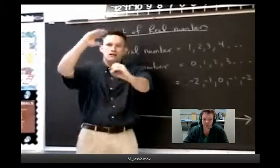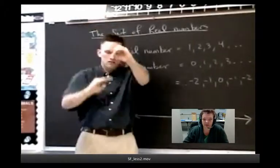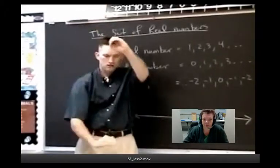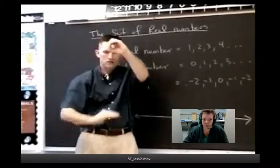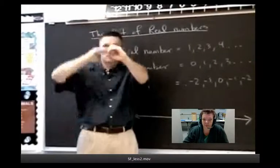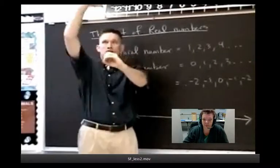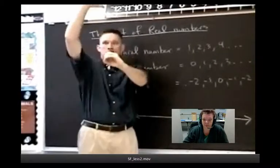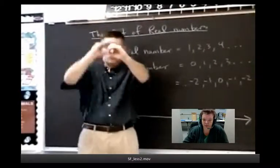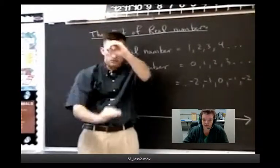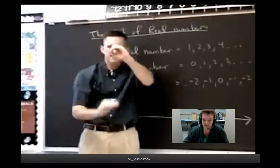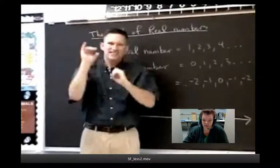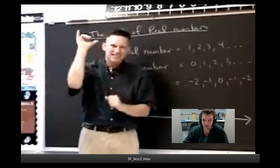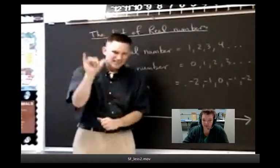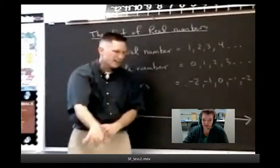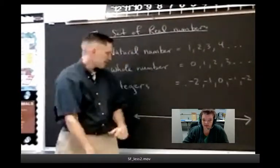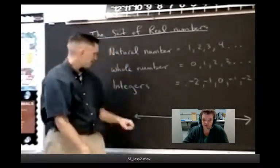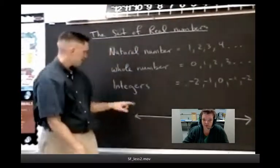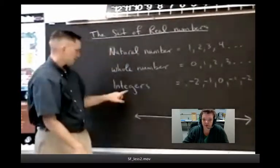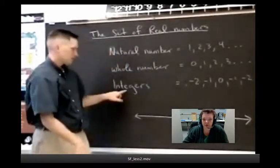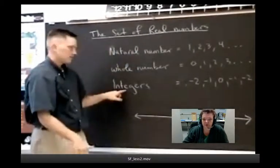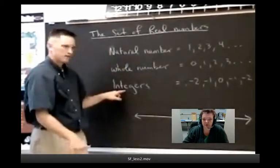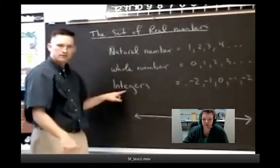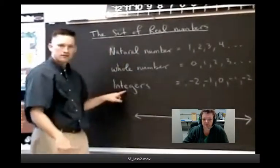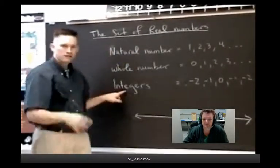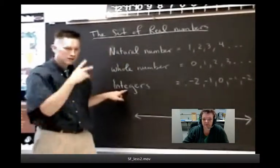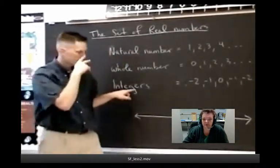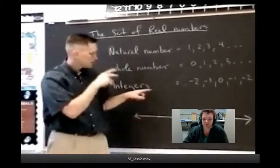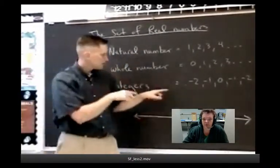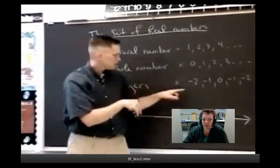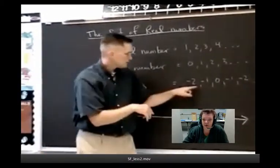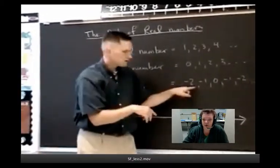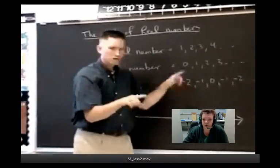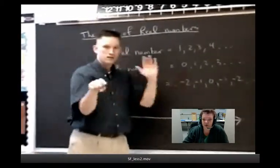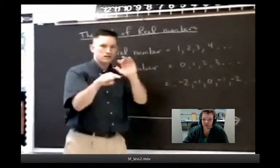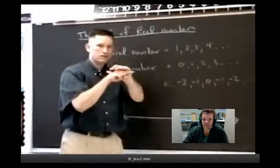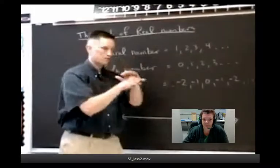and below 0 when it's super cold. So those are integers.